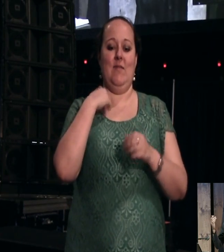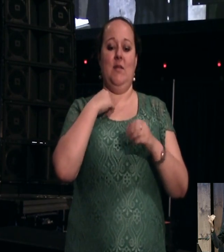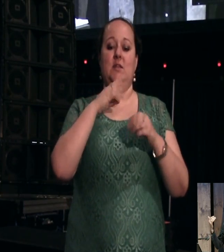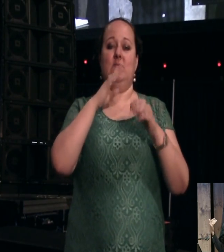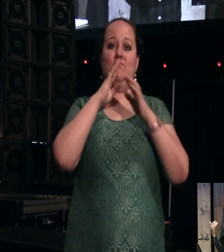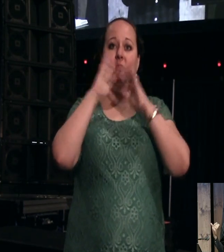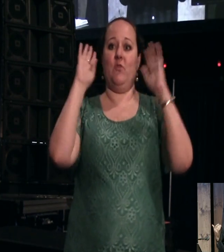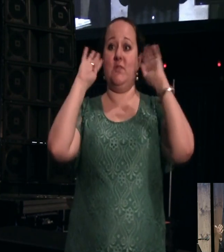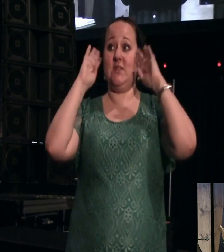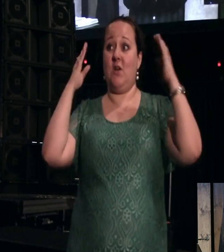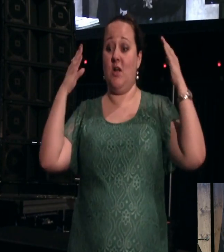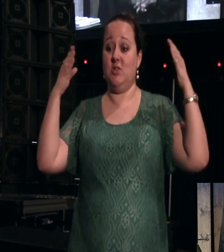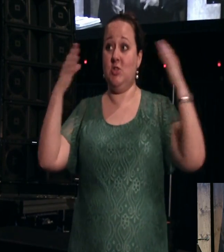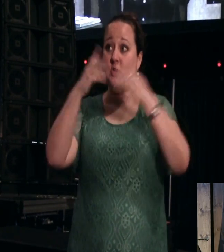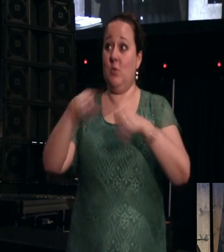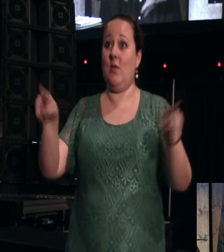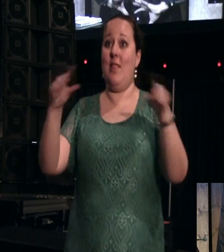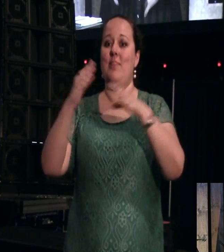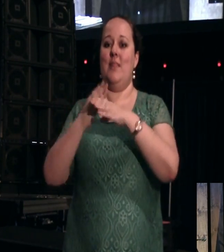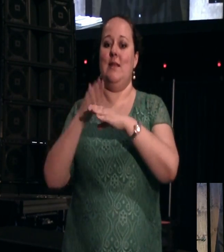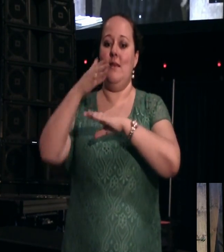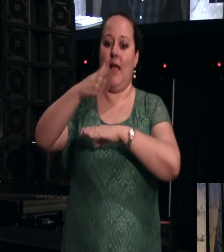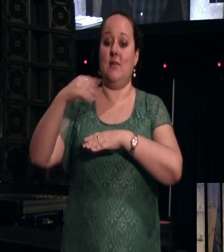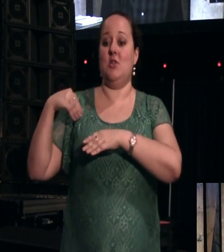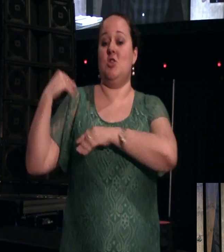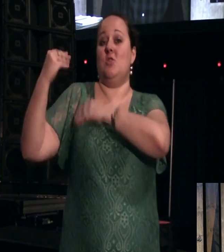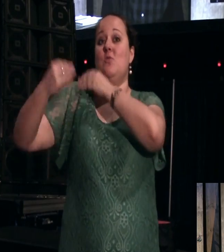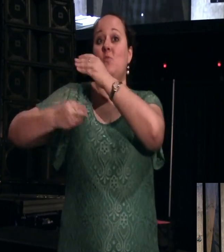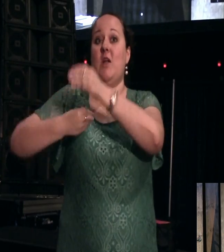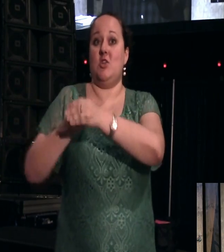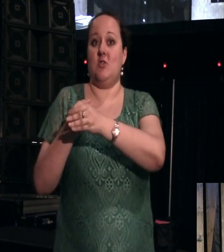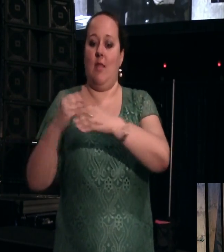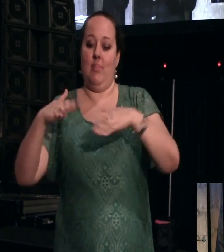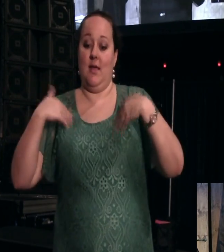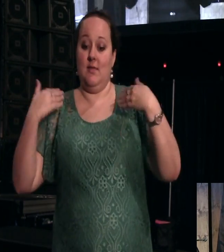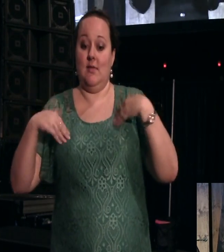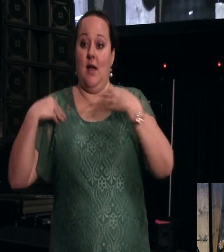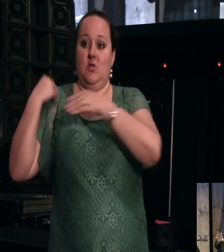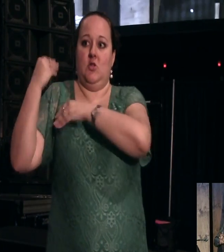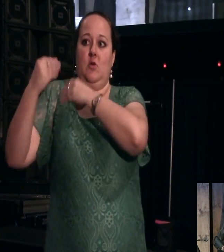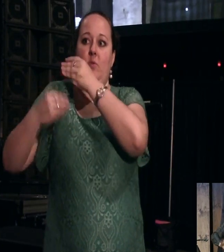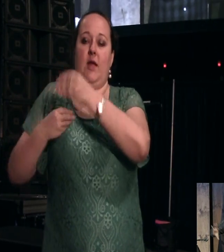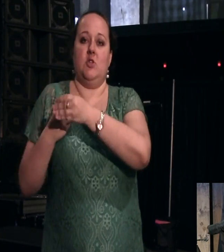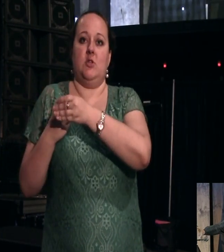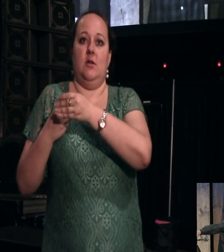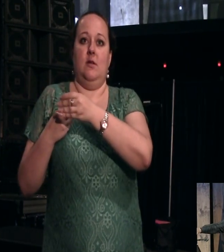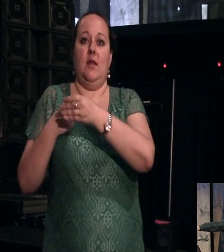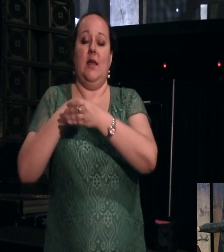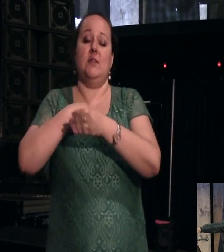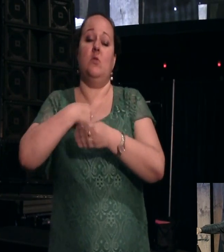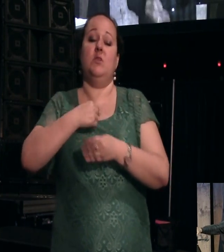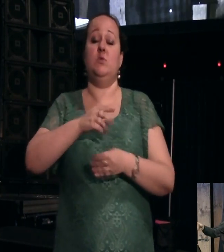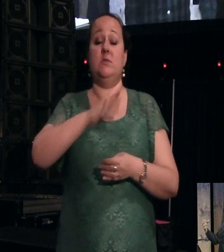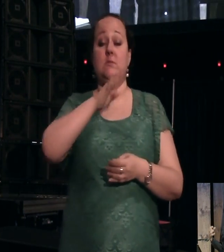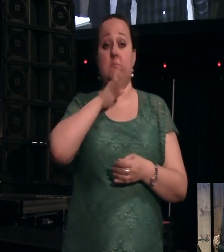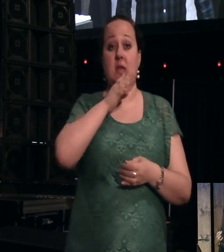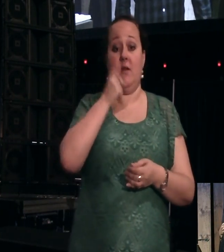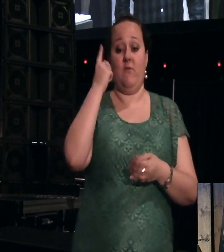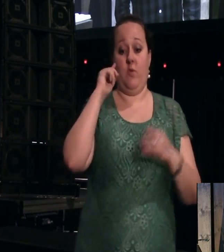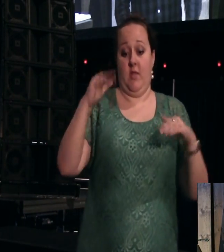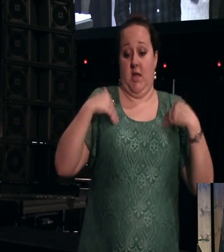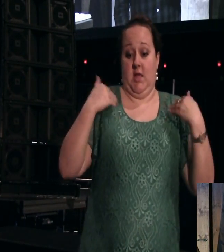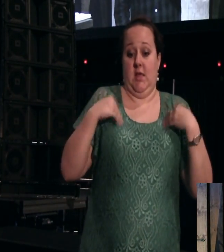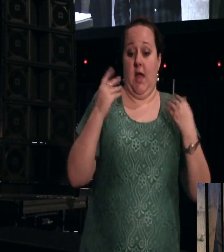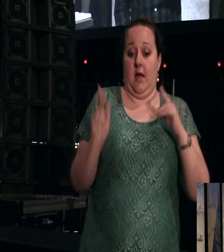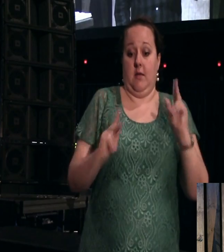11 and 12, we see him turning to you guys, the next generation, the young generation, and he's